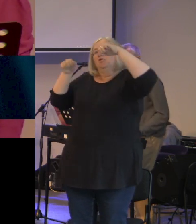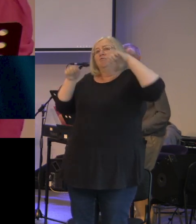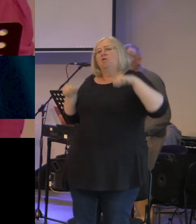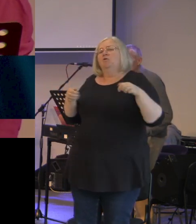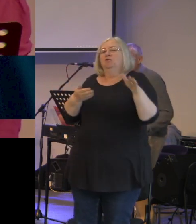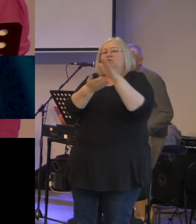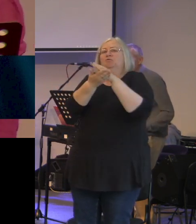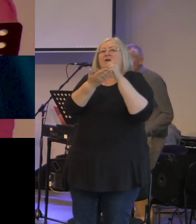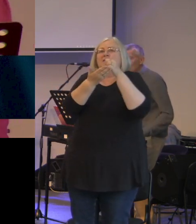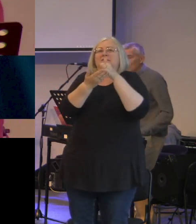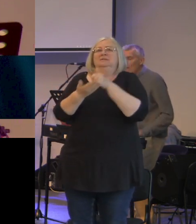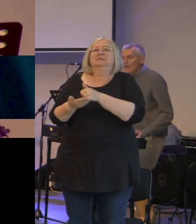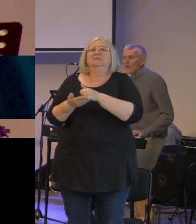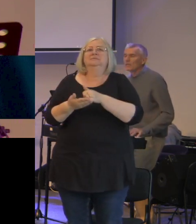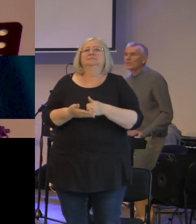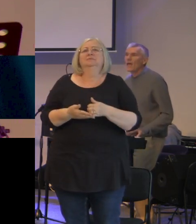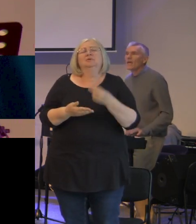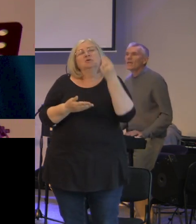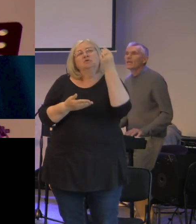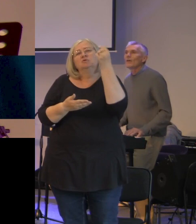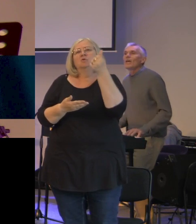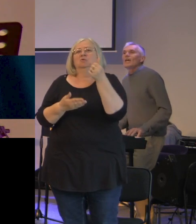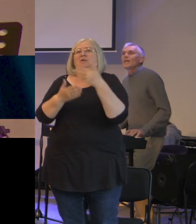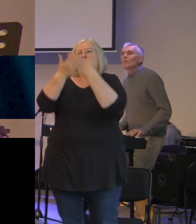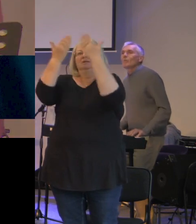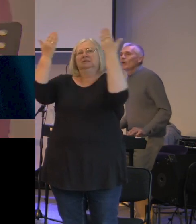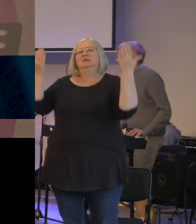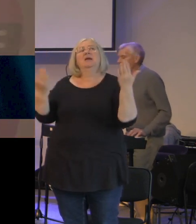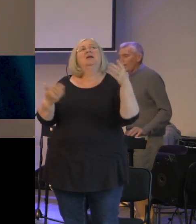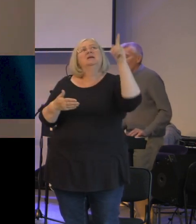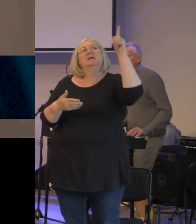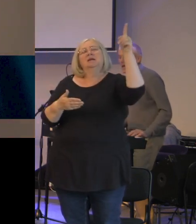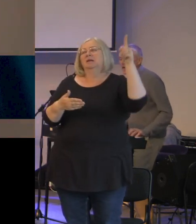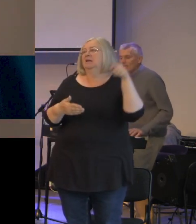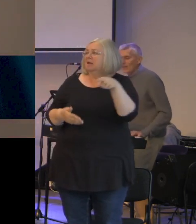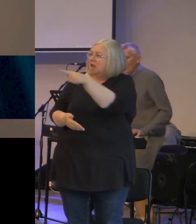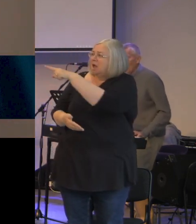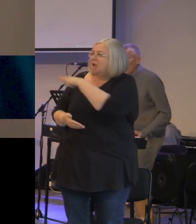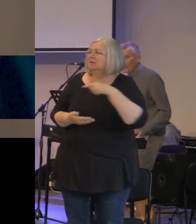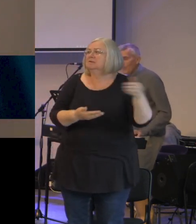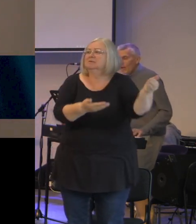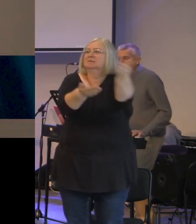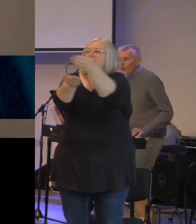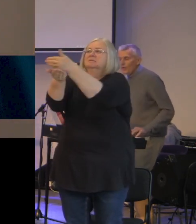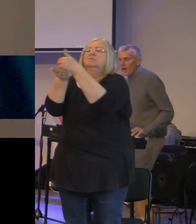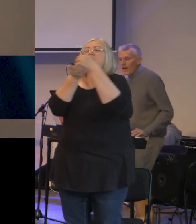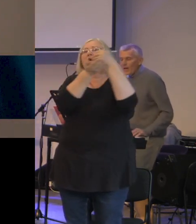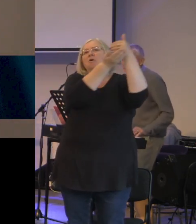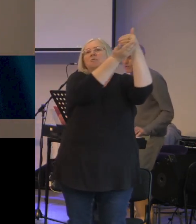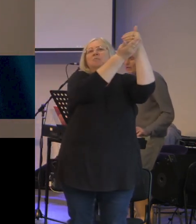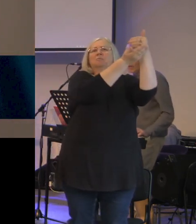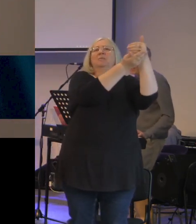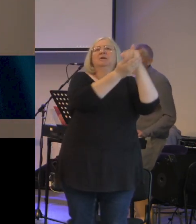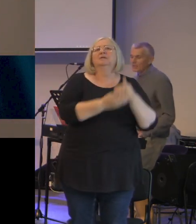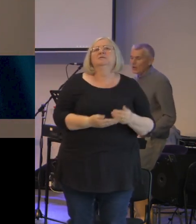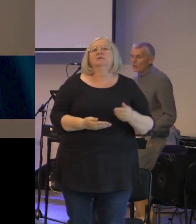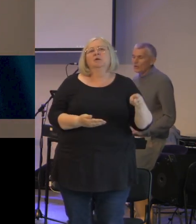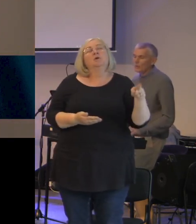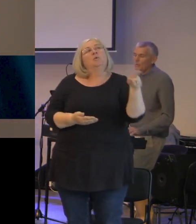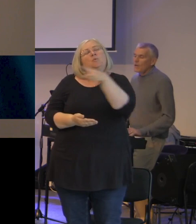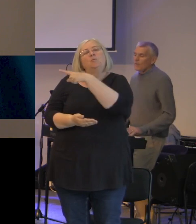grace. Is the day he will bring us hope, and we have